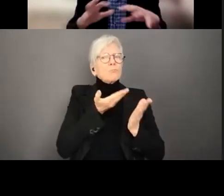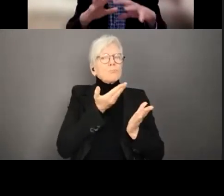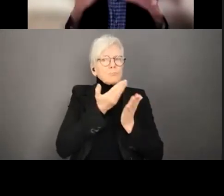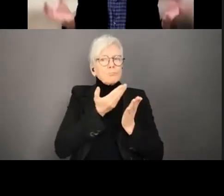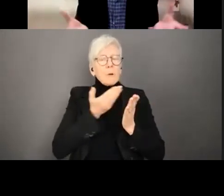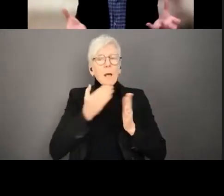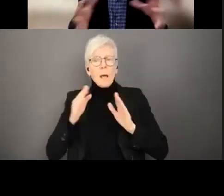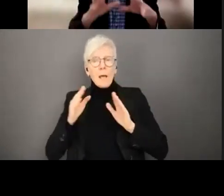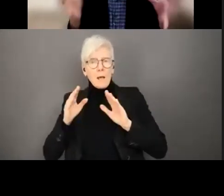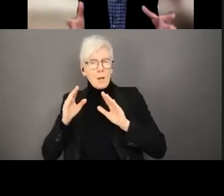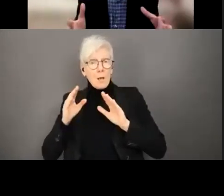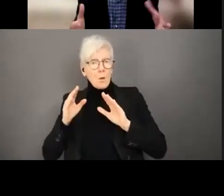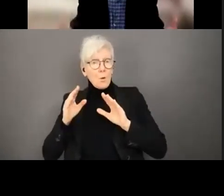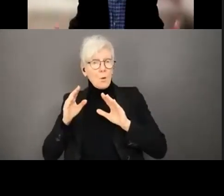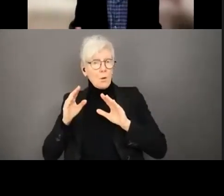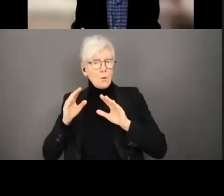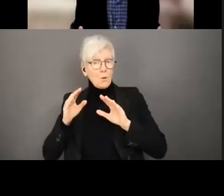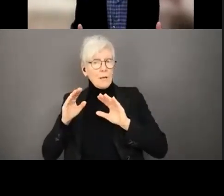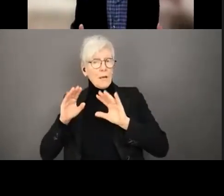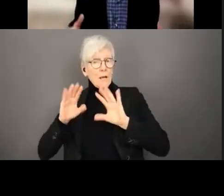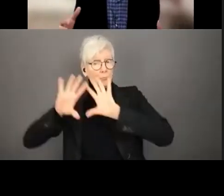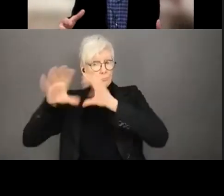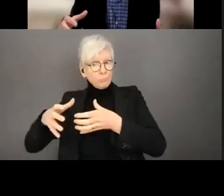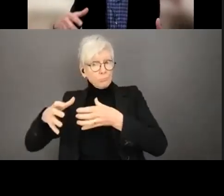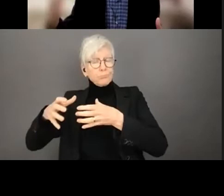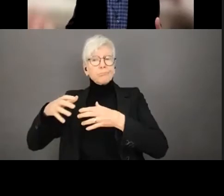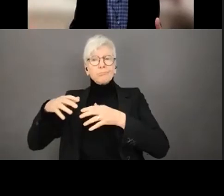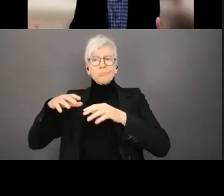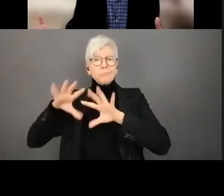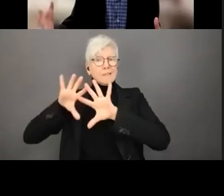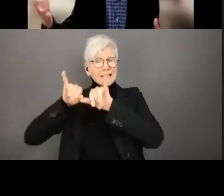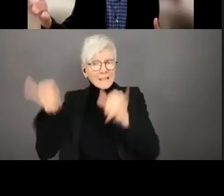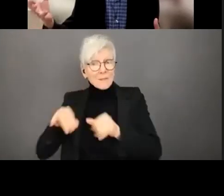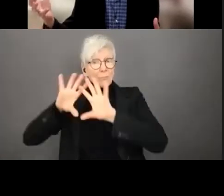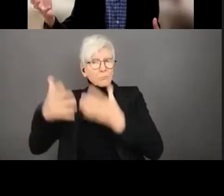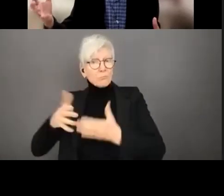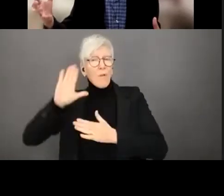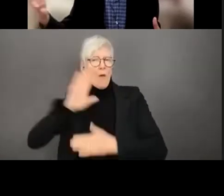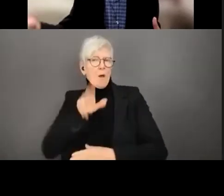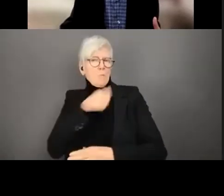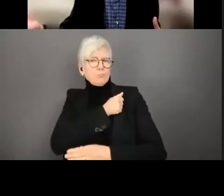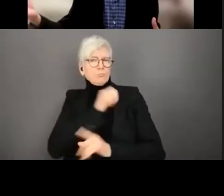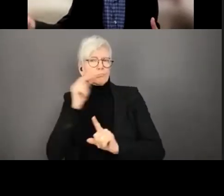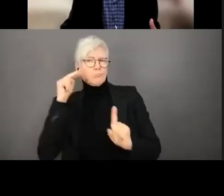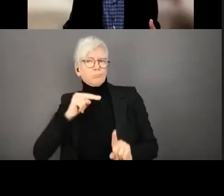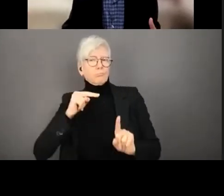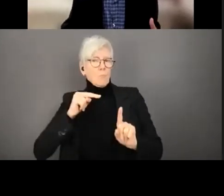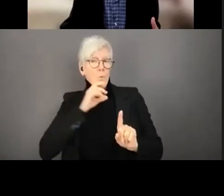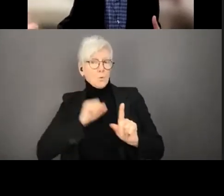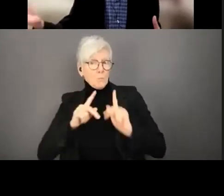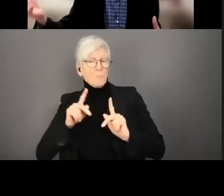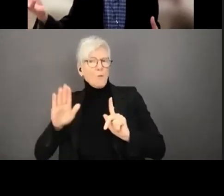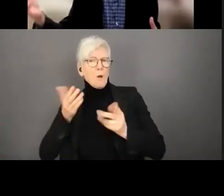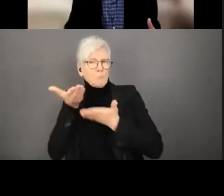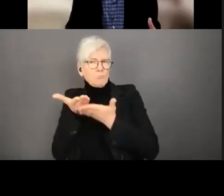their work, the work that they do with older people. And then at the same time, we're going to hopefully survey older people